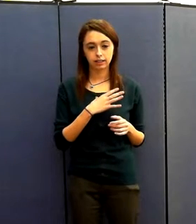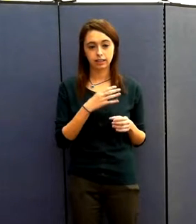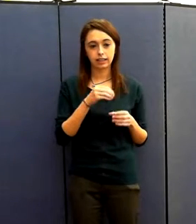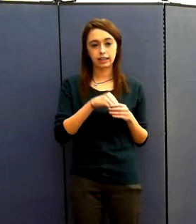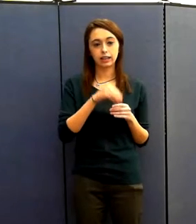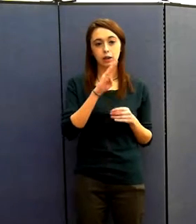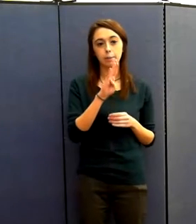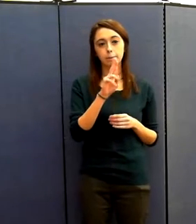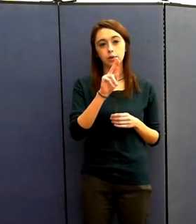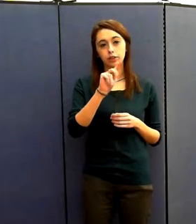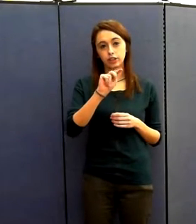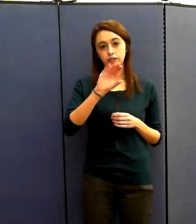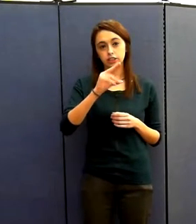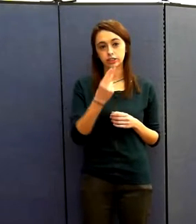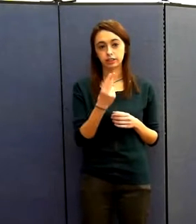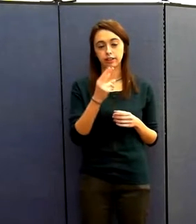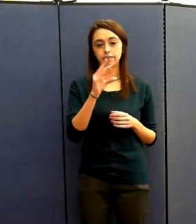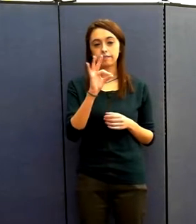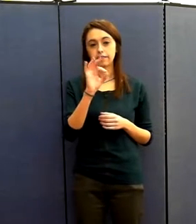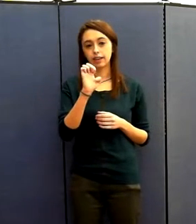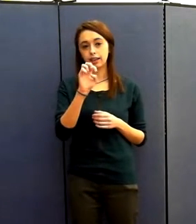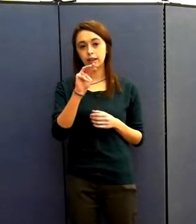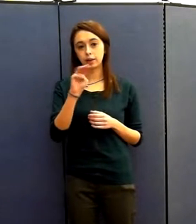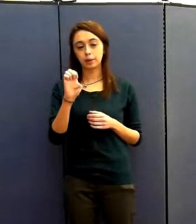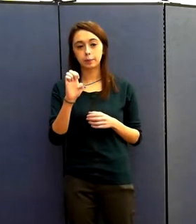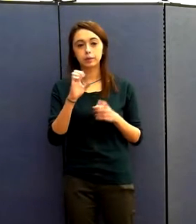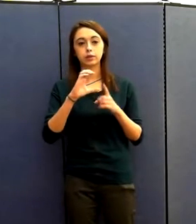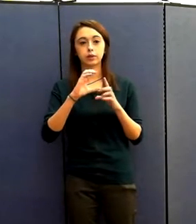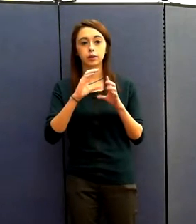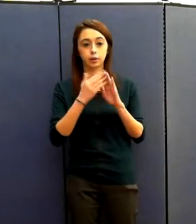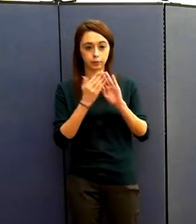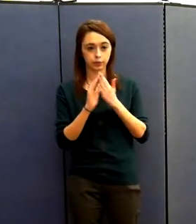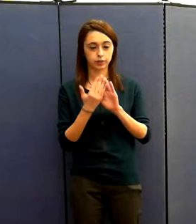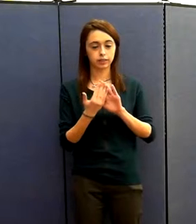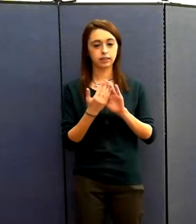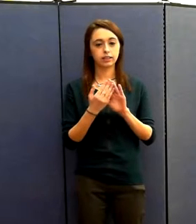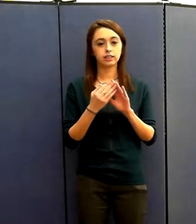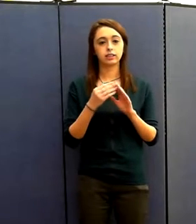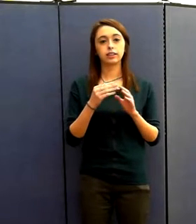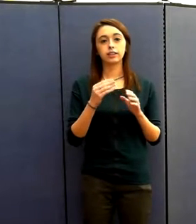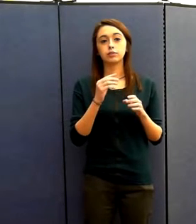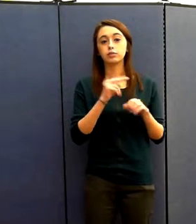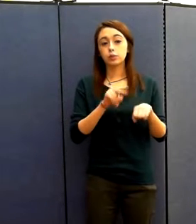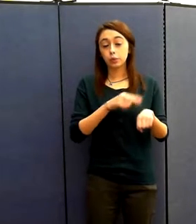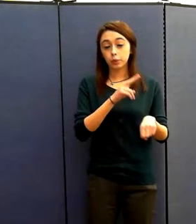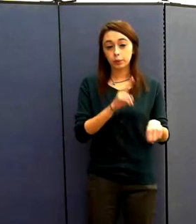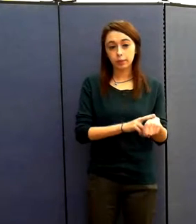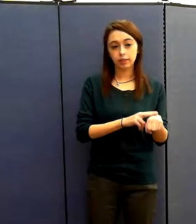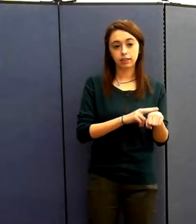femme community. They were generally working class folks, and it was in the United